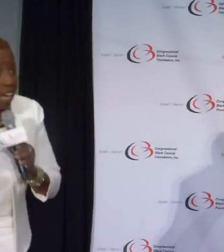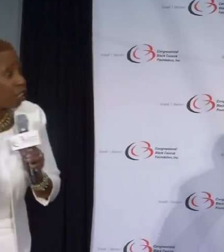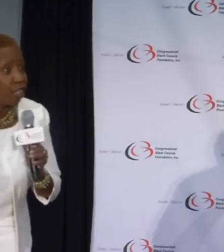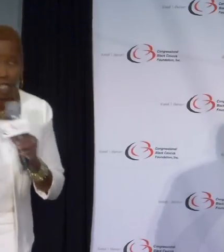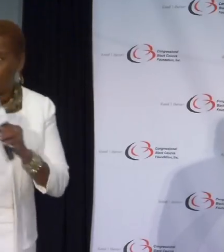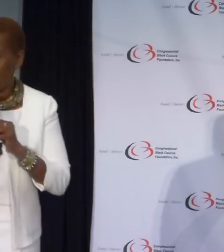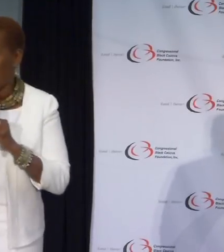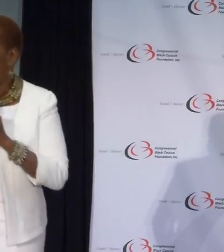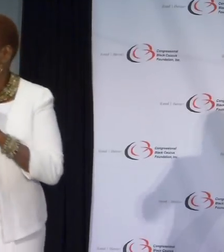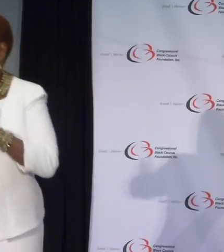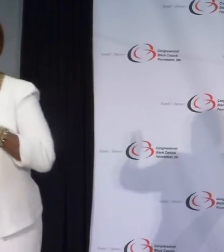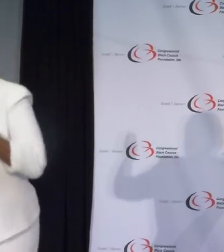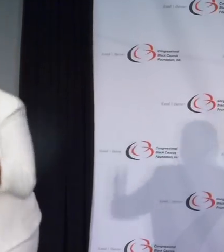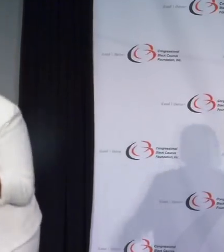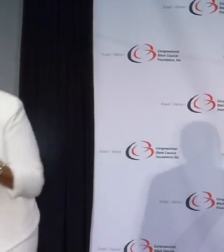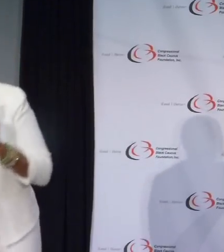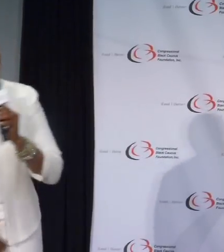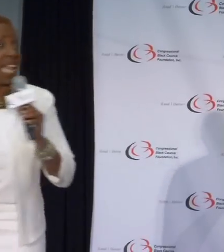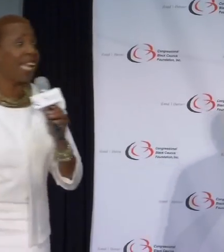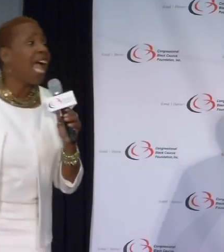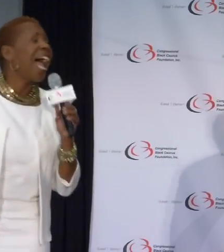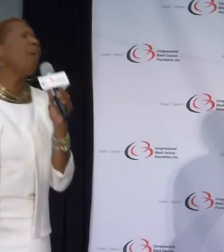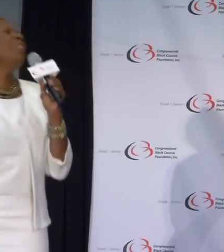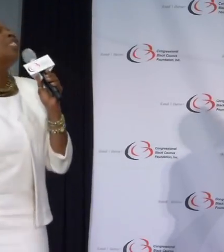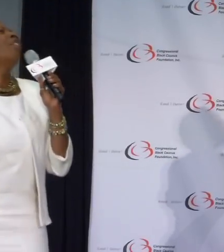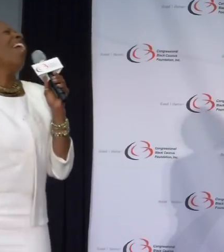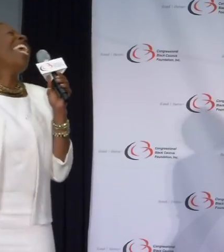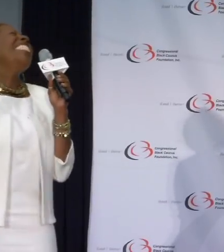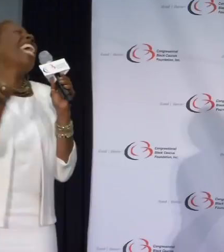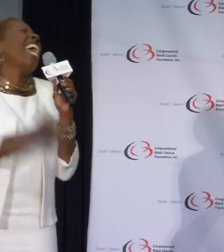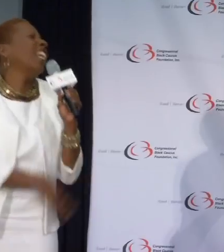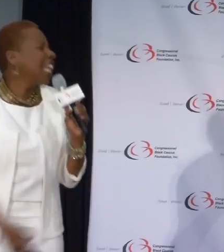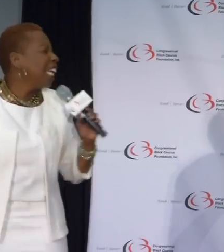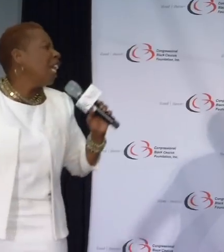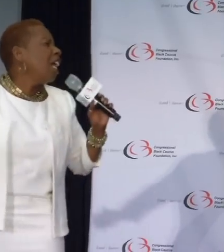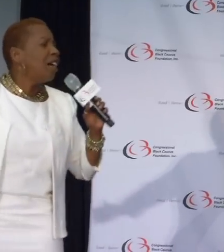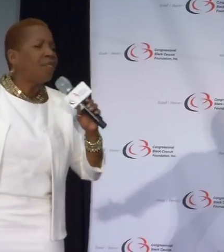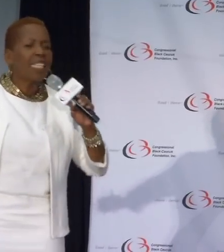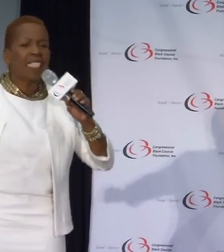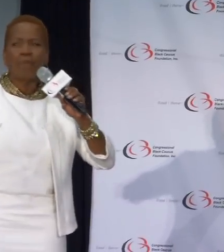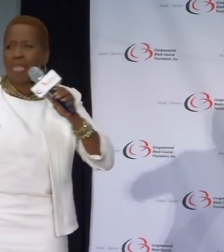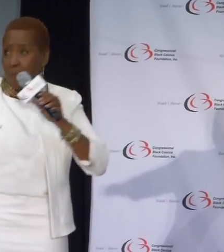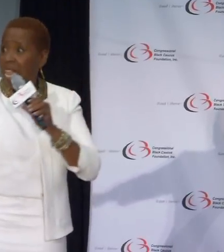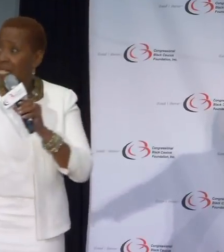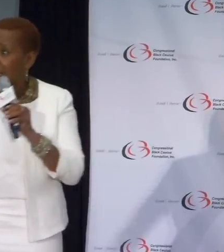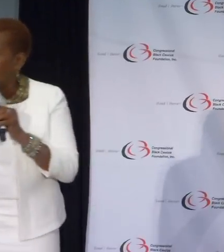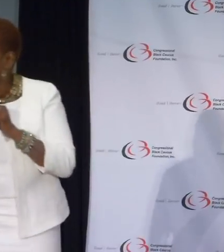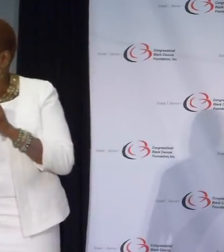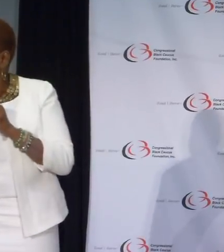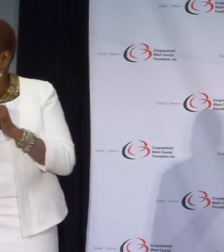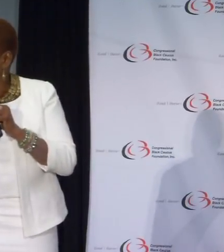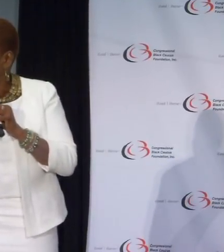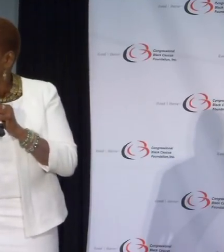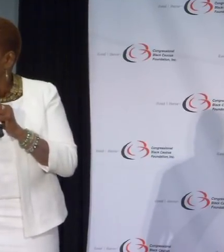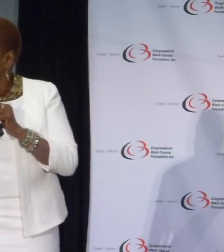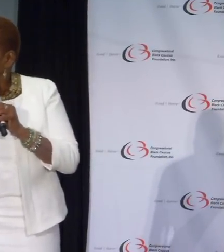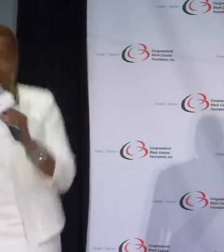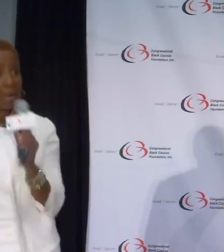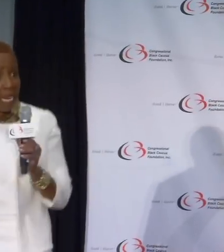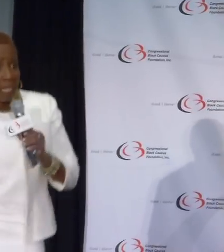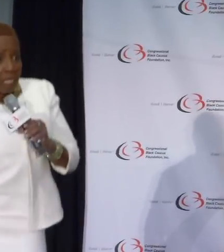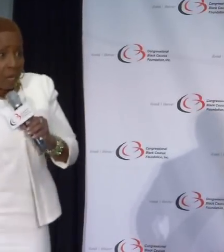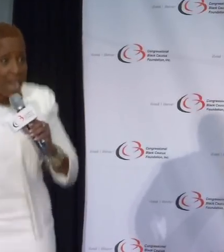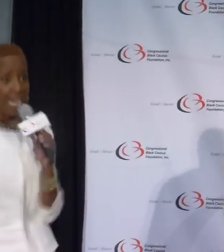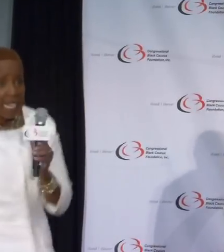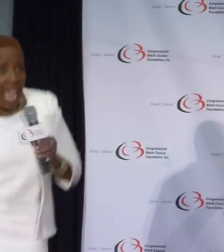nothing a doctor could do for me, a psychologist, I was crazy in love. What they said, what Beyonce sang that too, right?